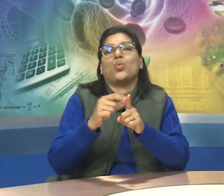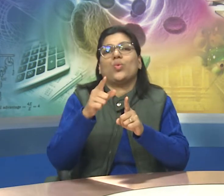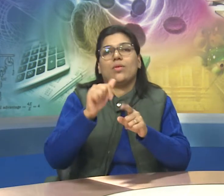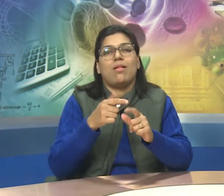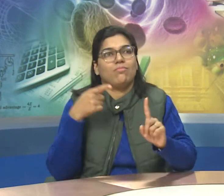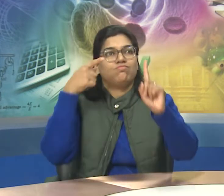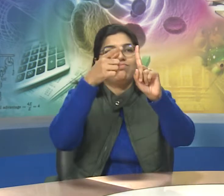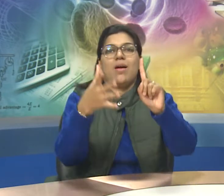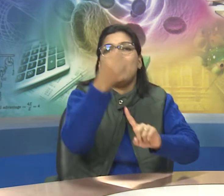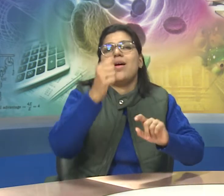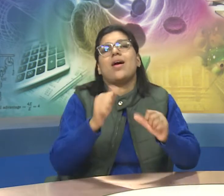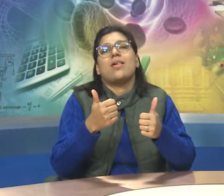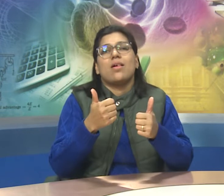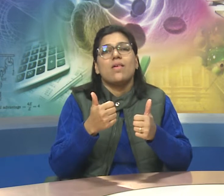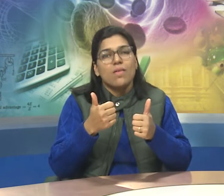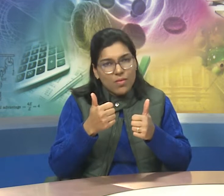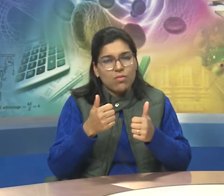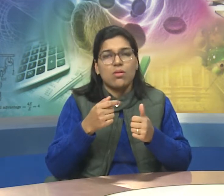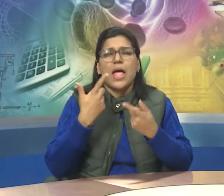program one's work.